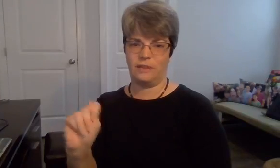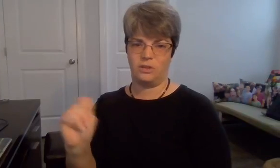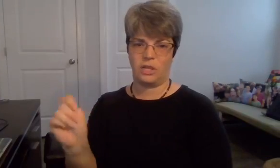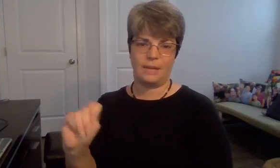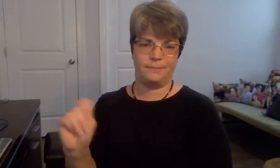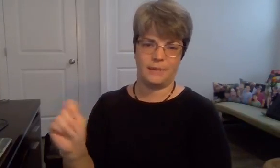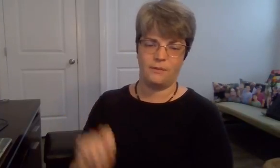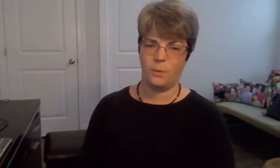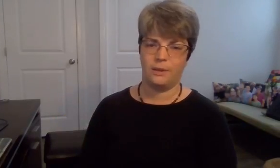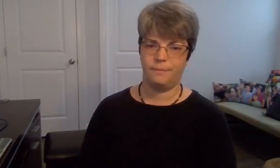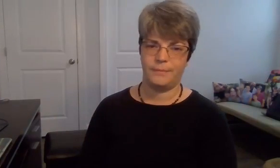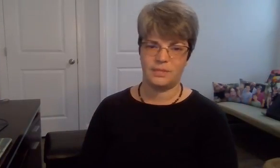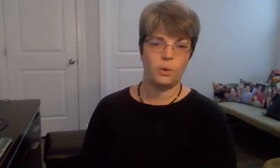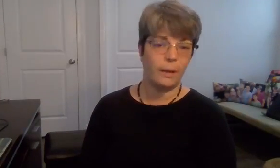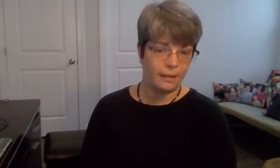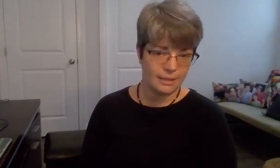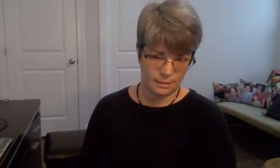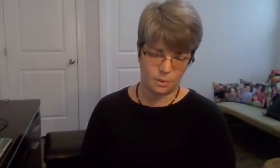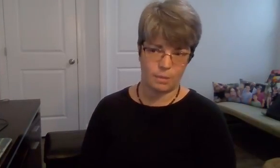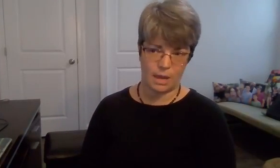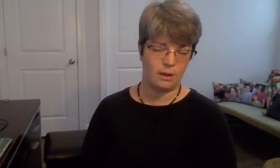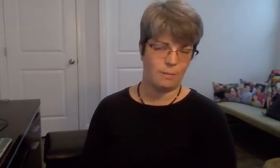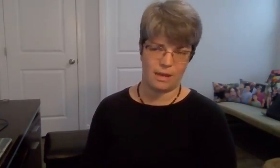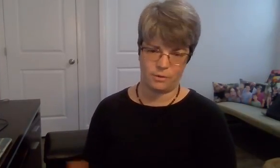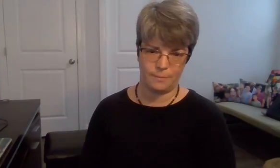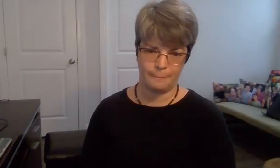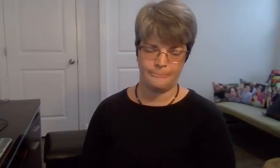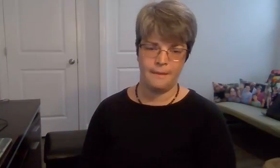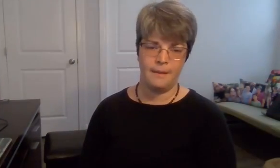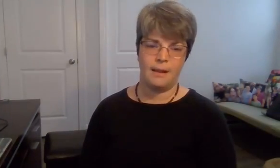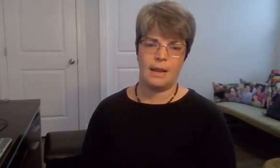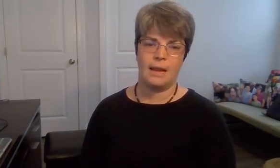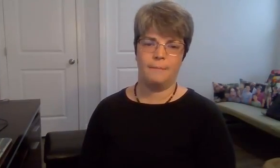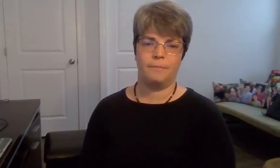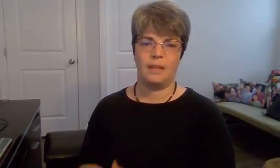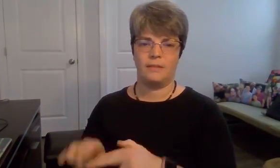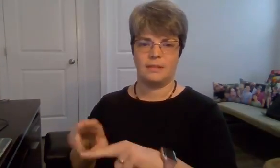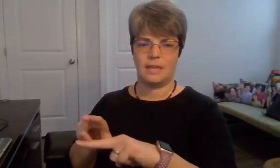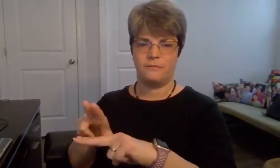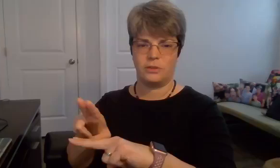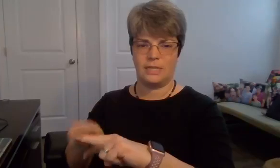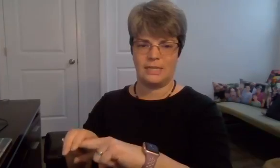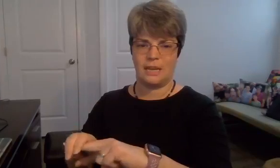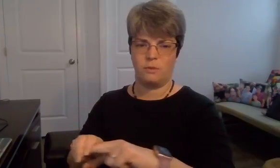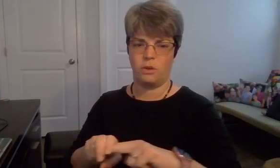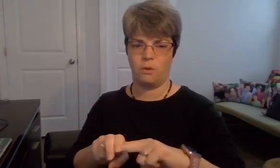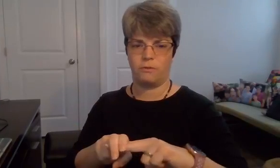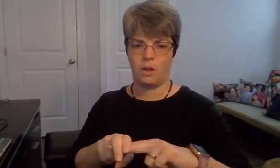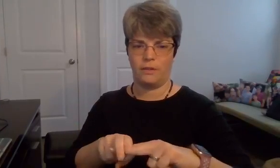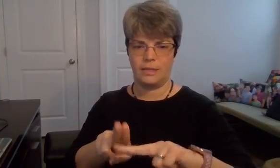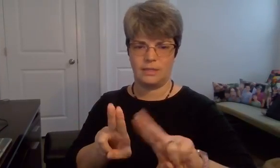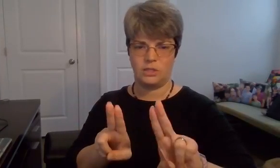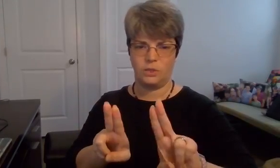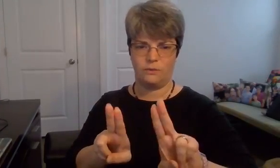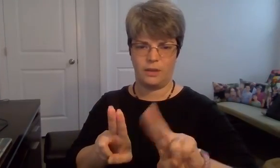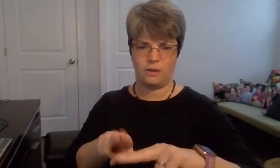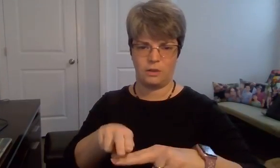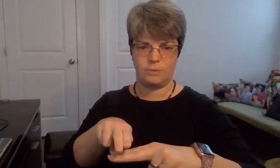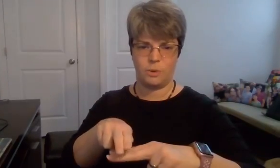it a shake, give it a wiggle. That's toilet or potty or bathroom. And then the sign for sit down, and we'll go over all of these, is 2 fingers, both